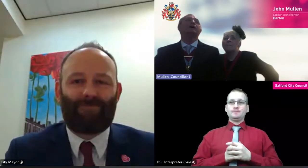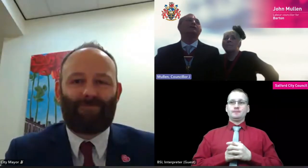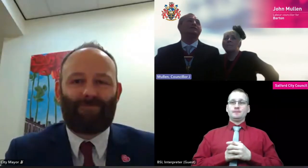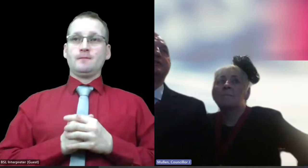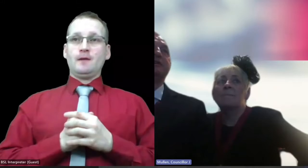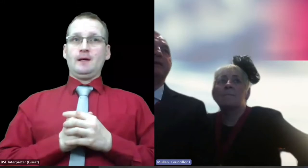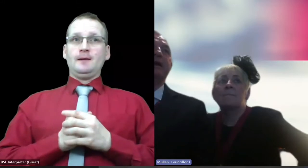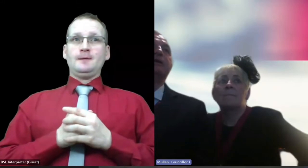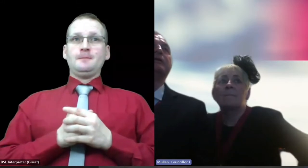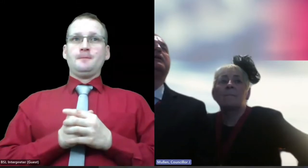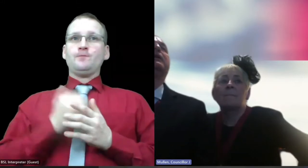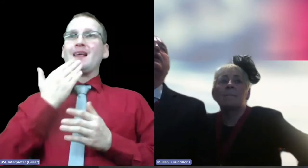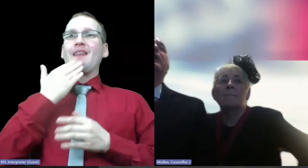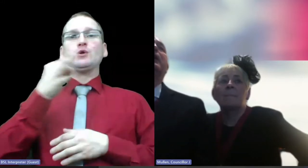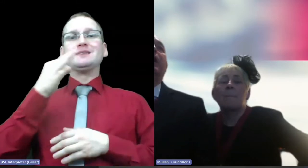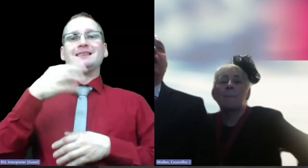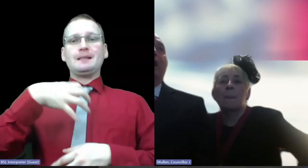Thank you, City Mayor.